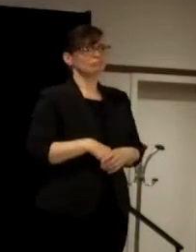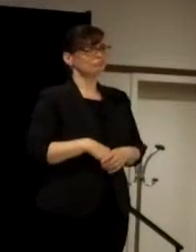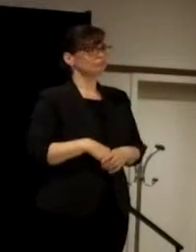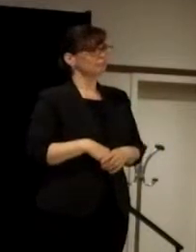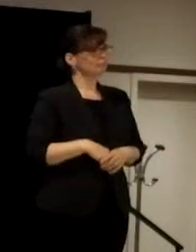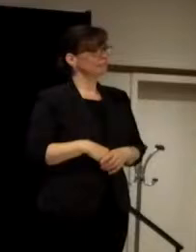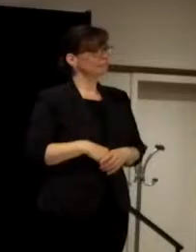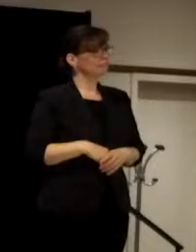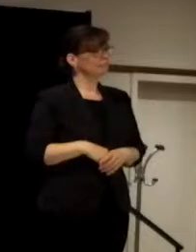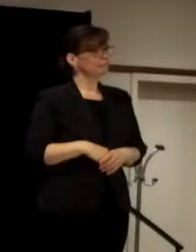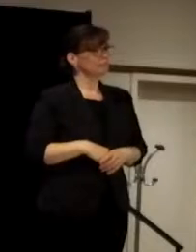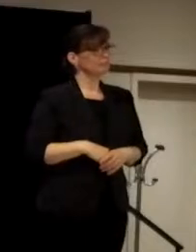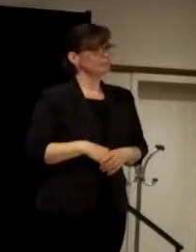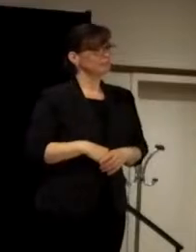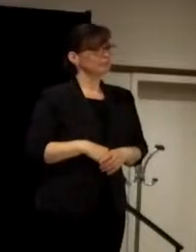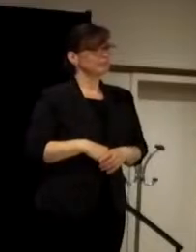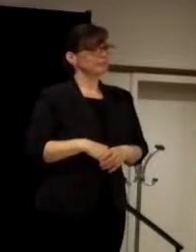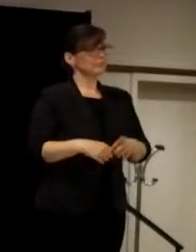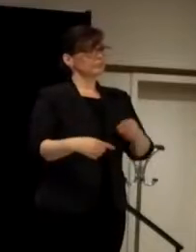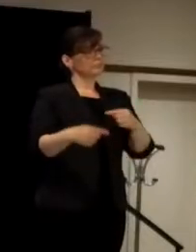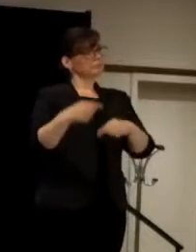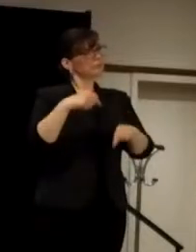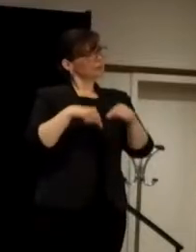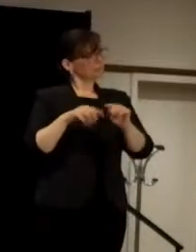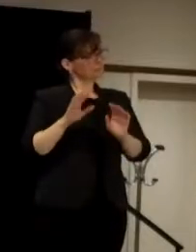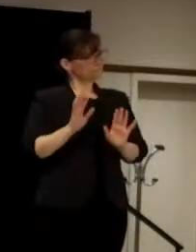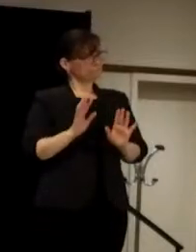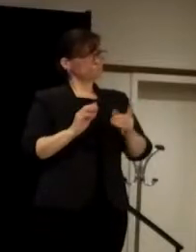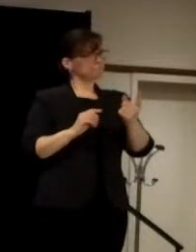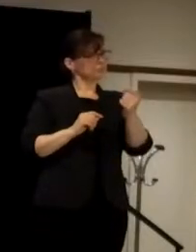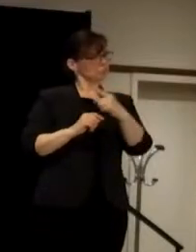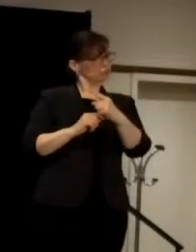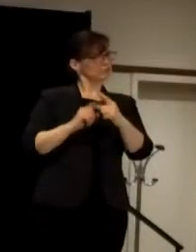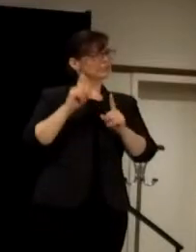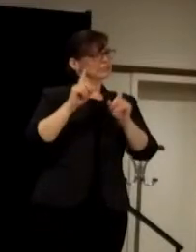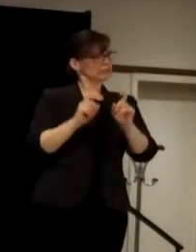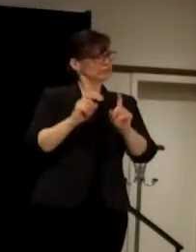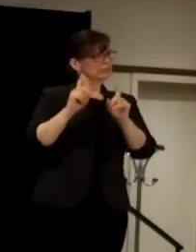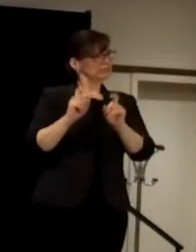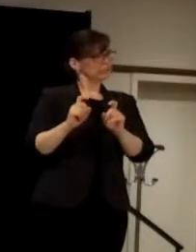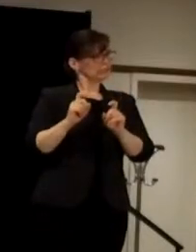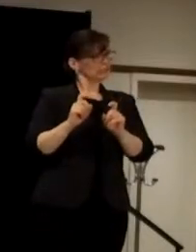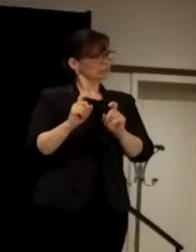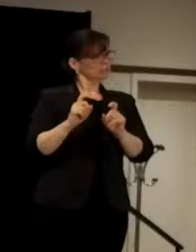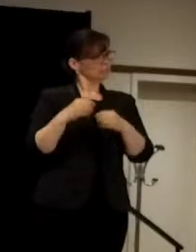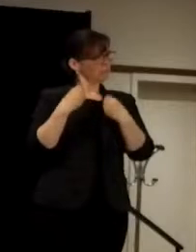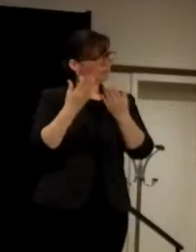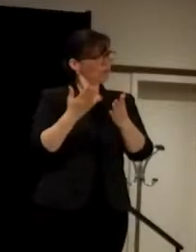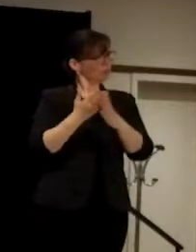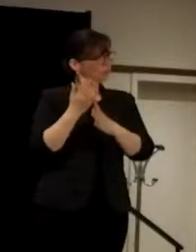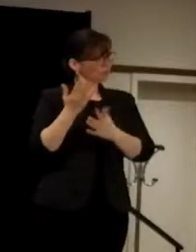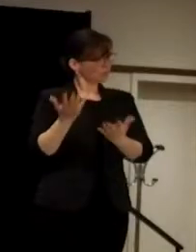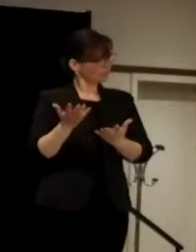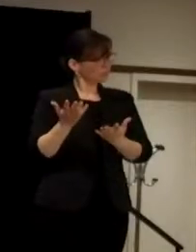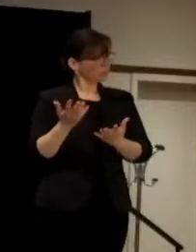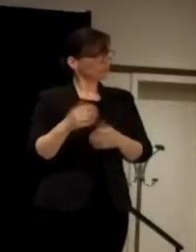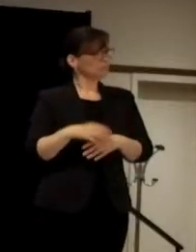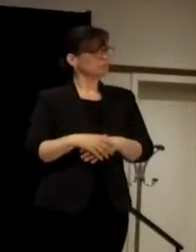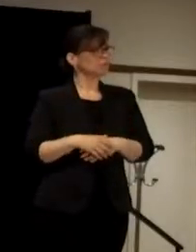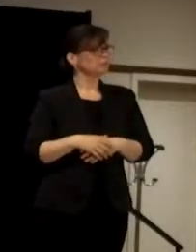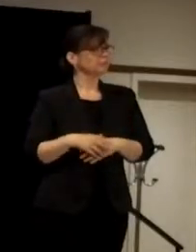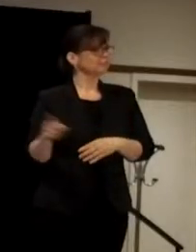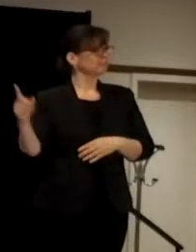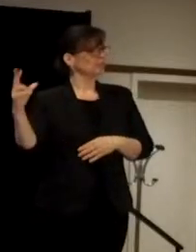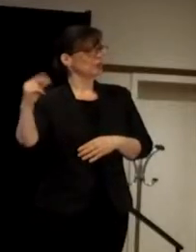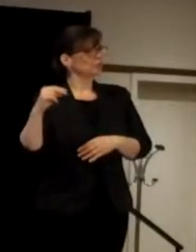Just back on testing, do you get your supplies still from the state? Is that a sort of no? No. So we